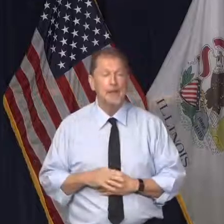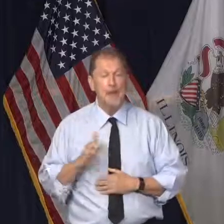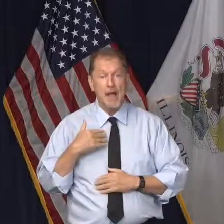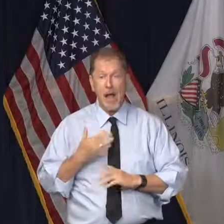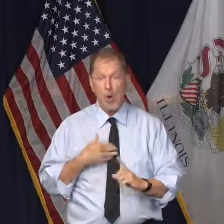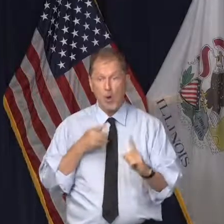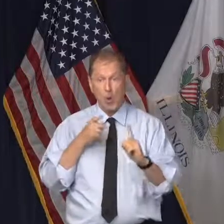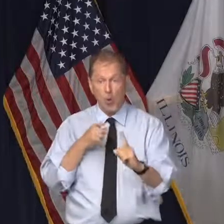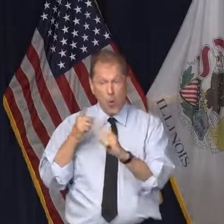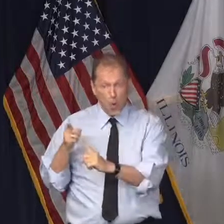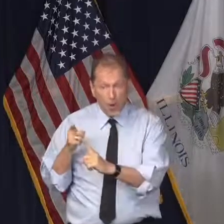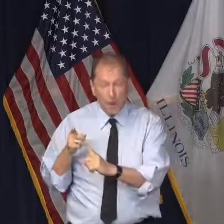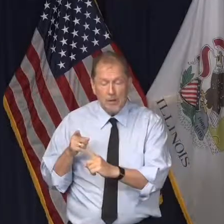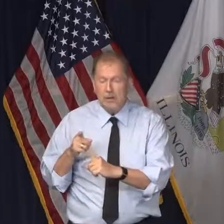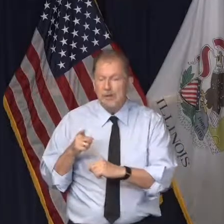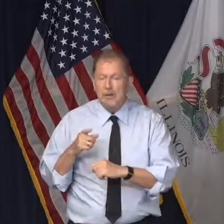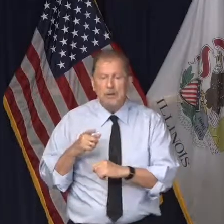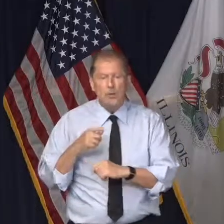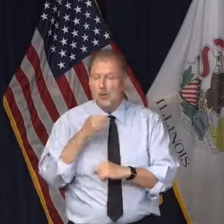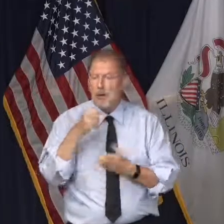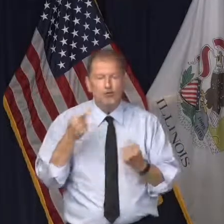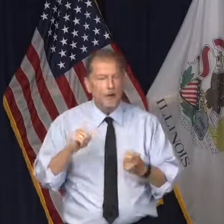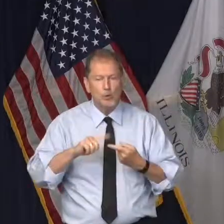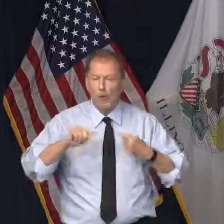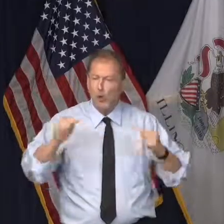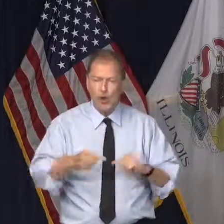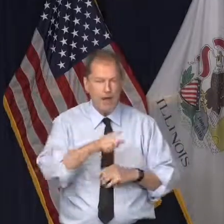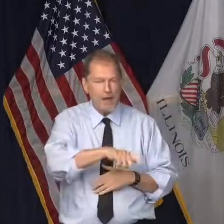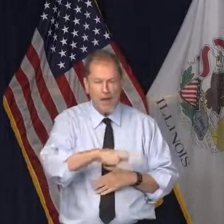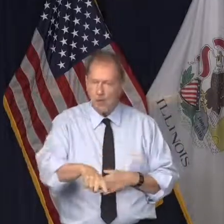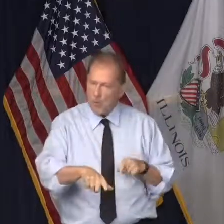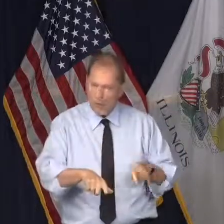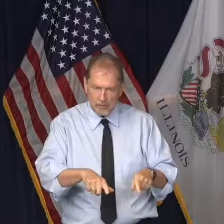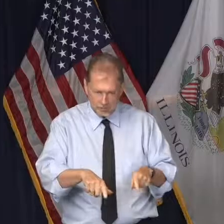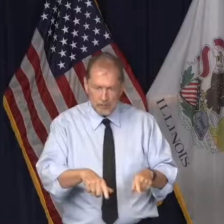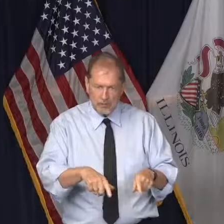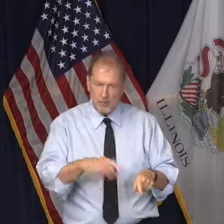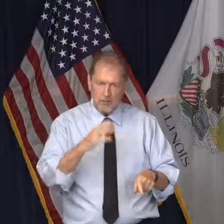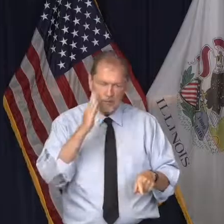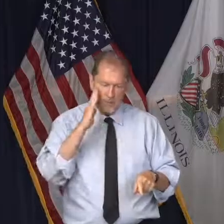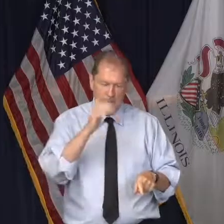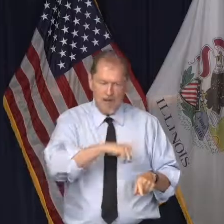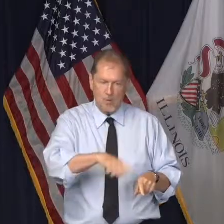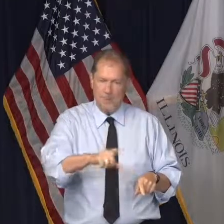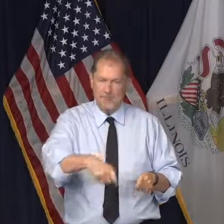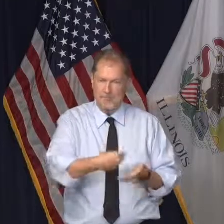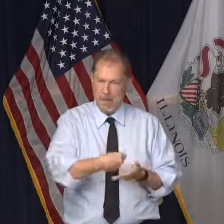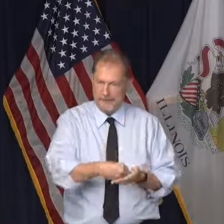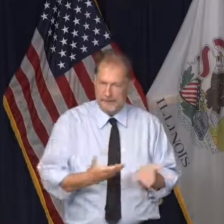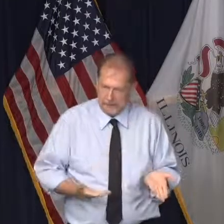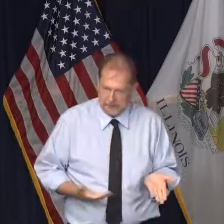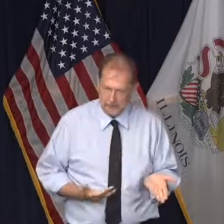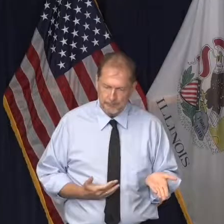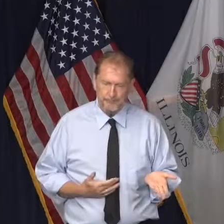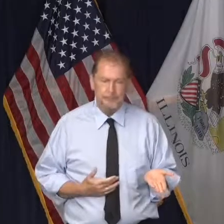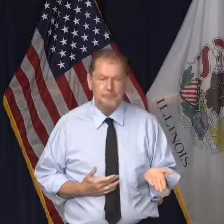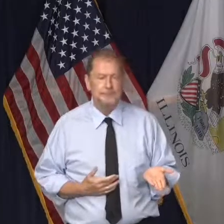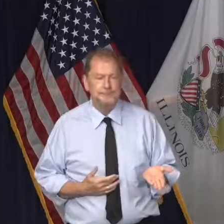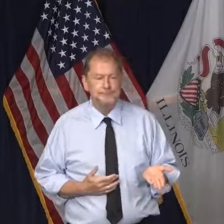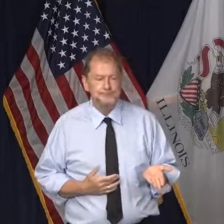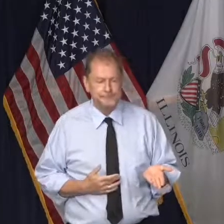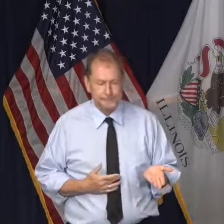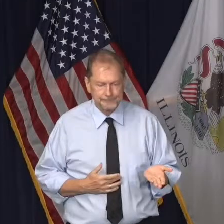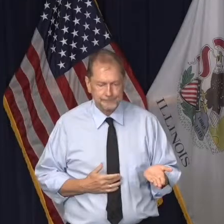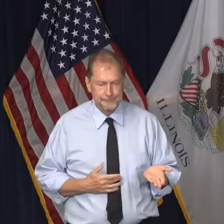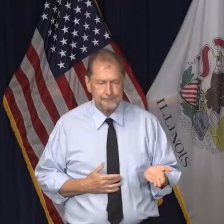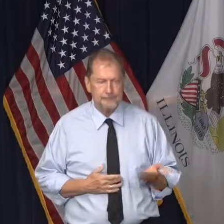goal here is not to deprive landlords. In fact, if that were the case, we would have attempted to